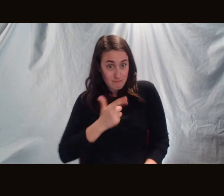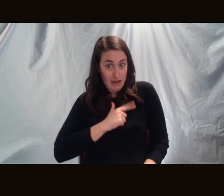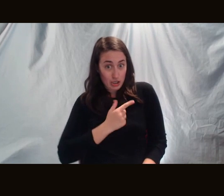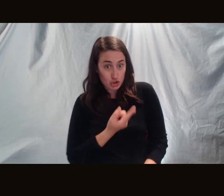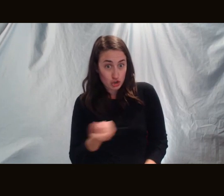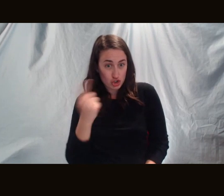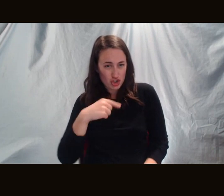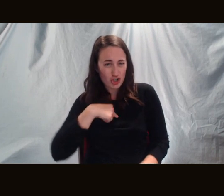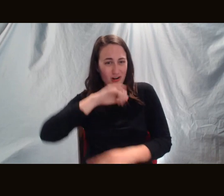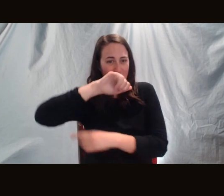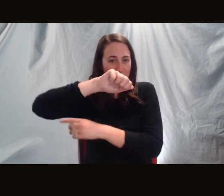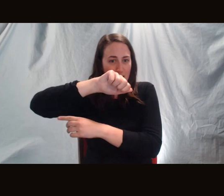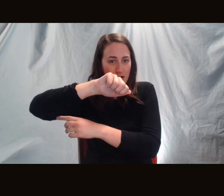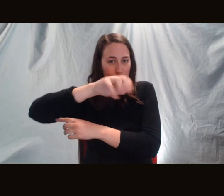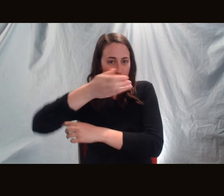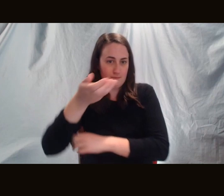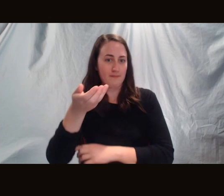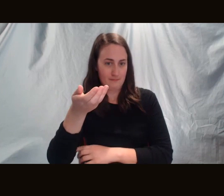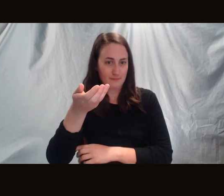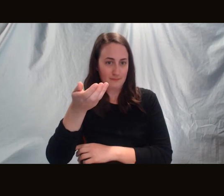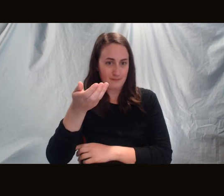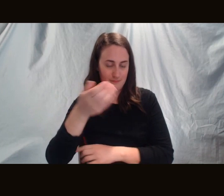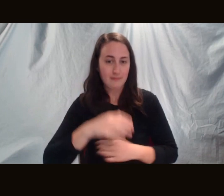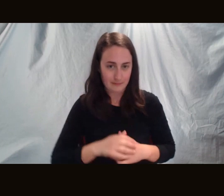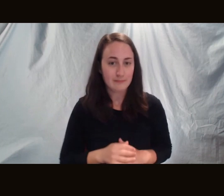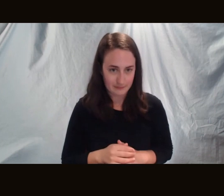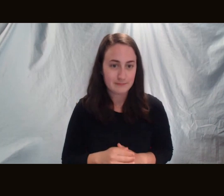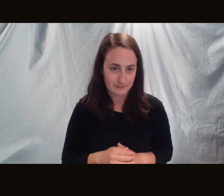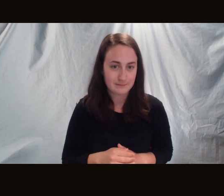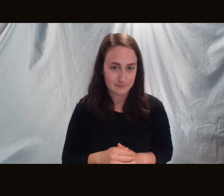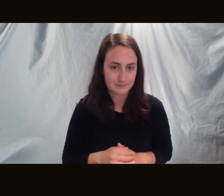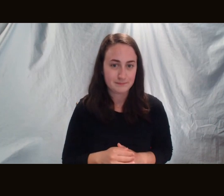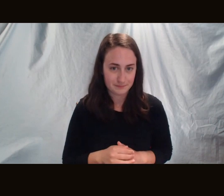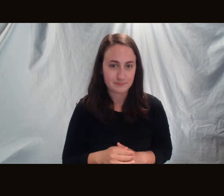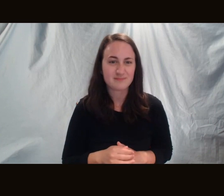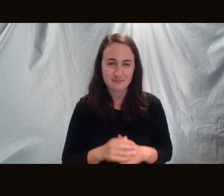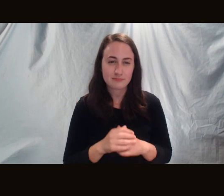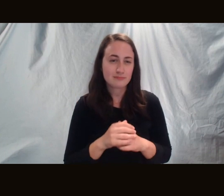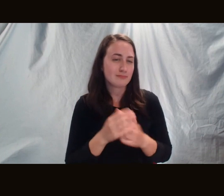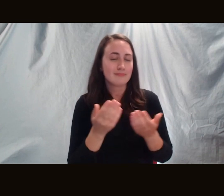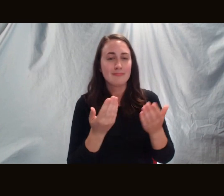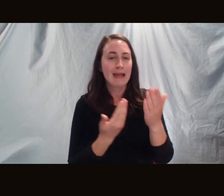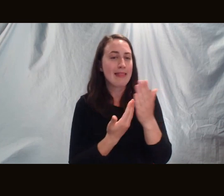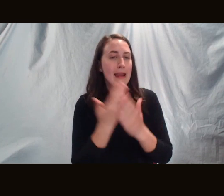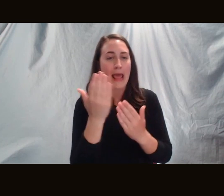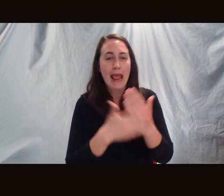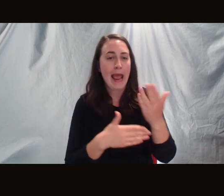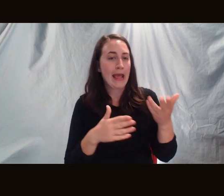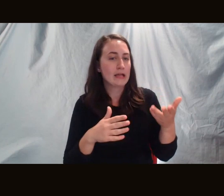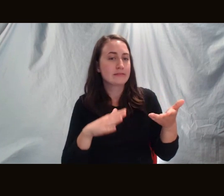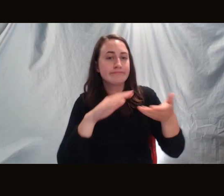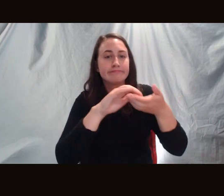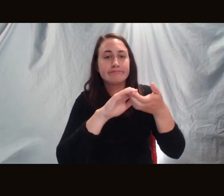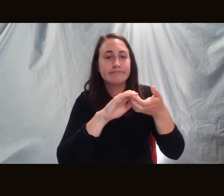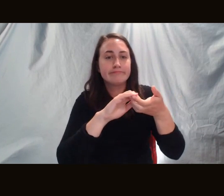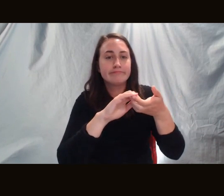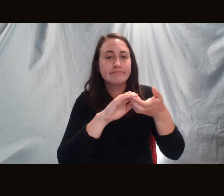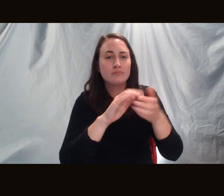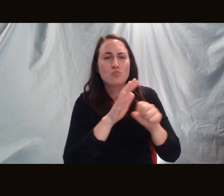down, and the palm stays up. Again, the connection at the fingertip is just pressure, not grip.